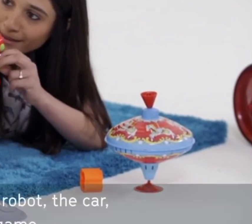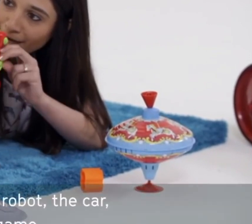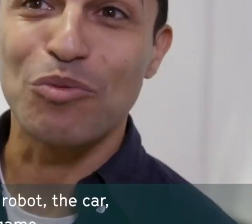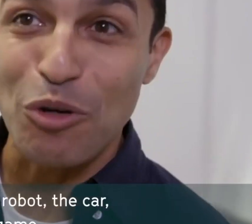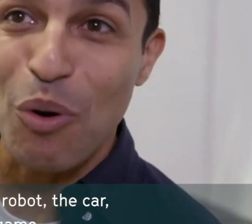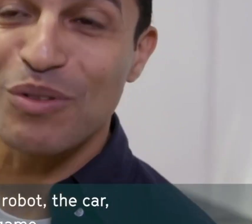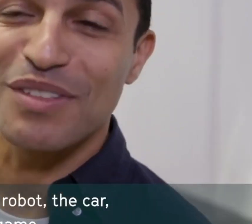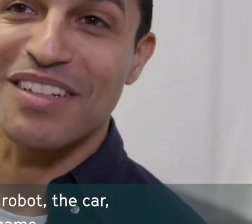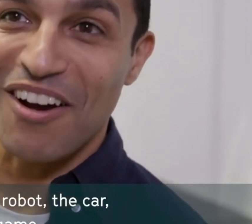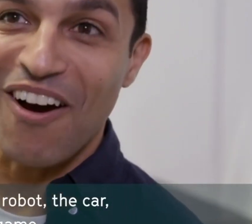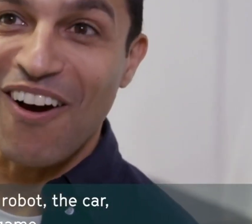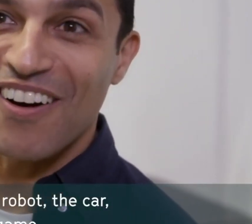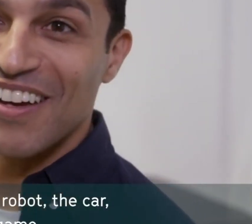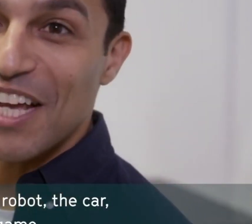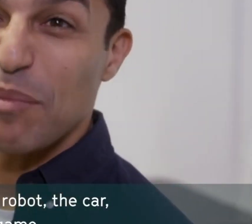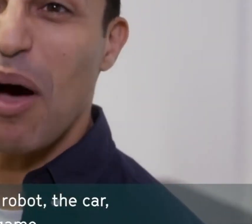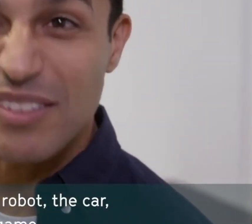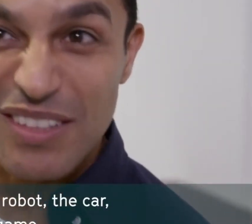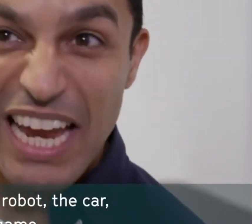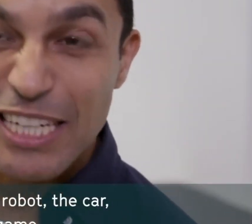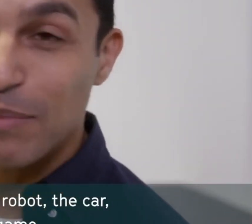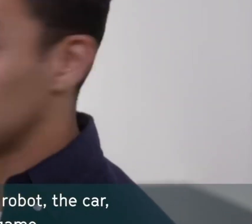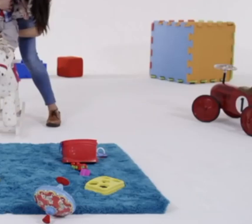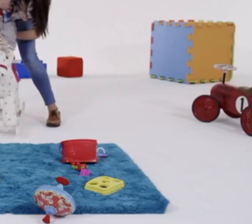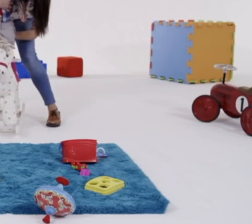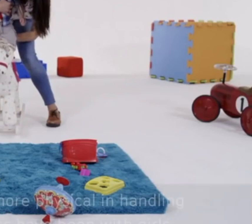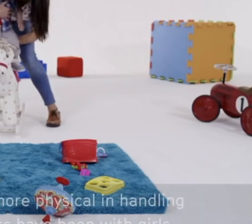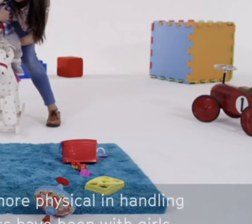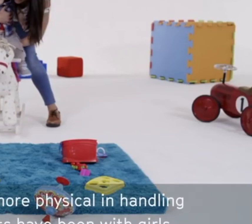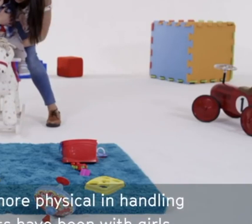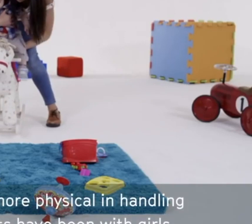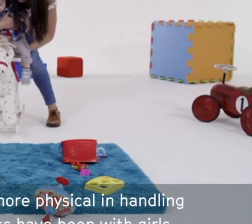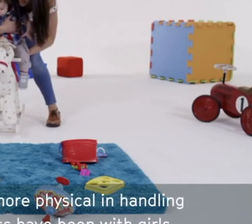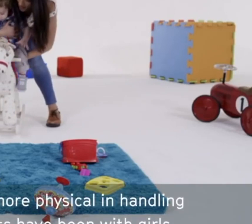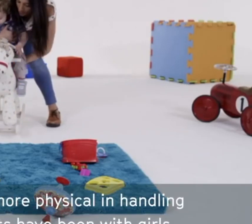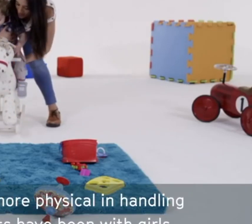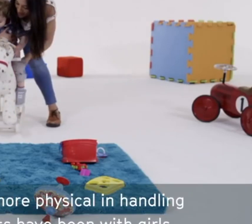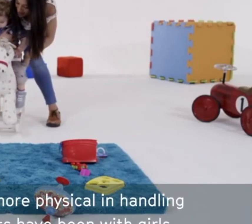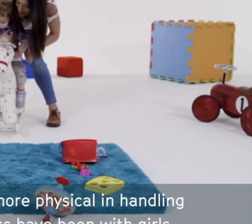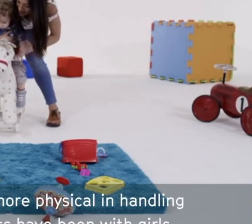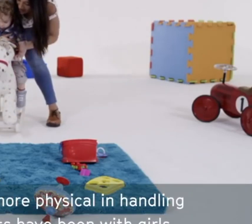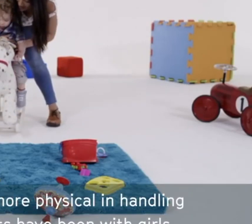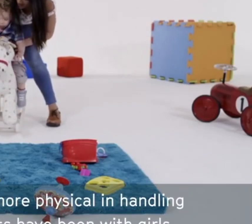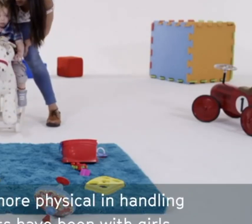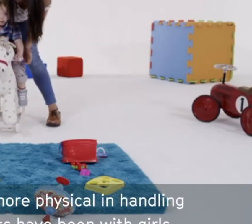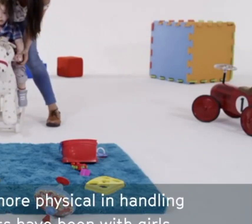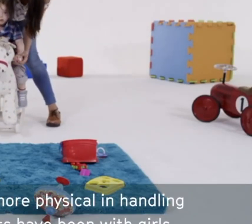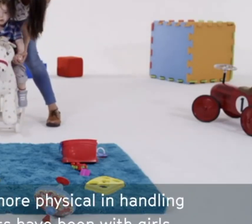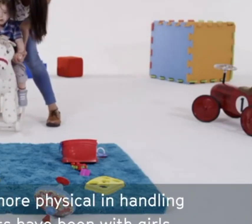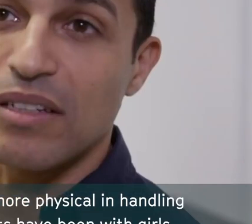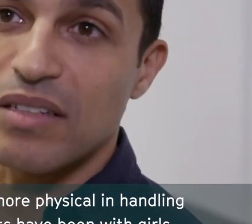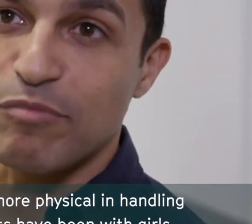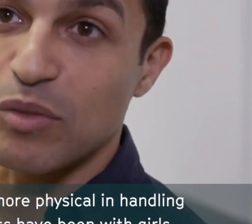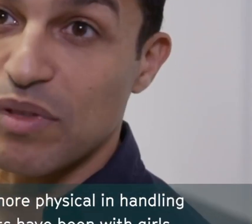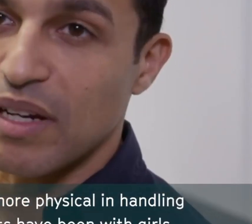She's picked up the robot, the car, the puzzle game, and I think she's been much more physical in handling the child than the